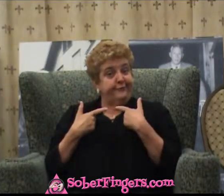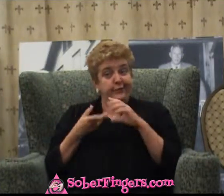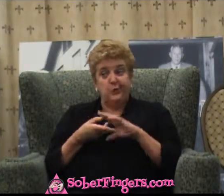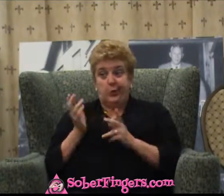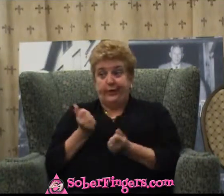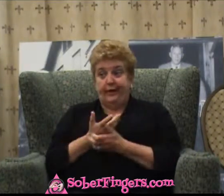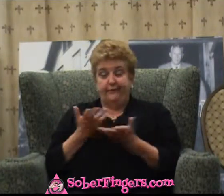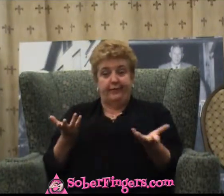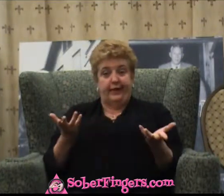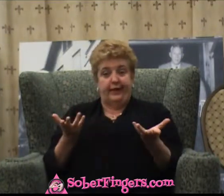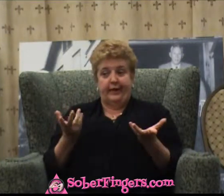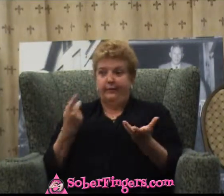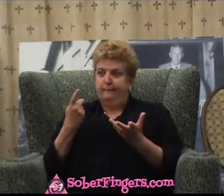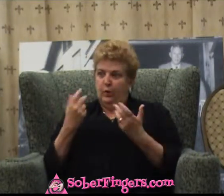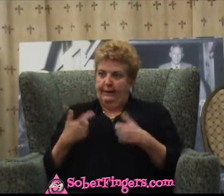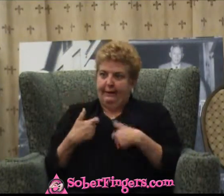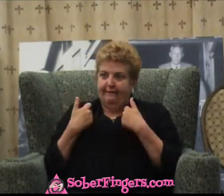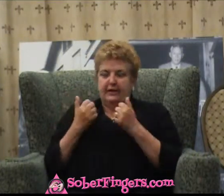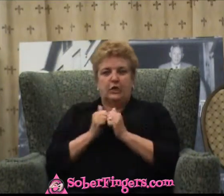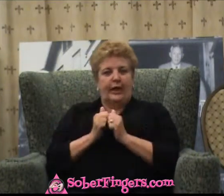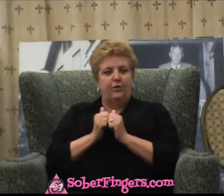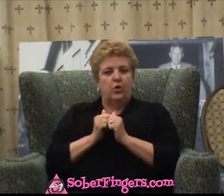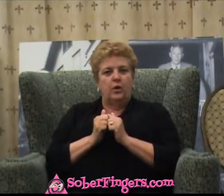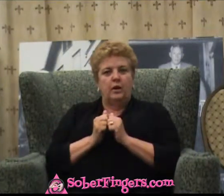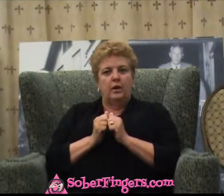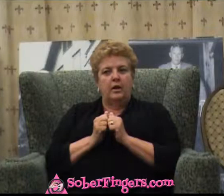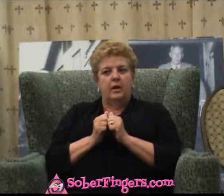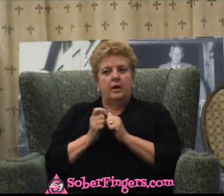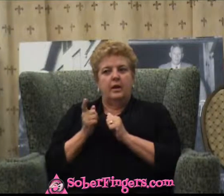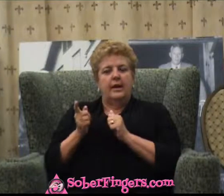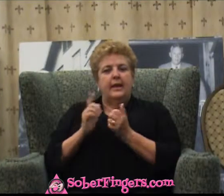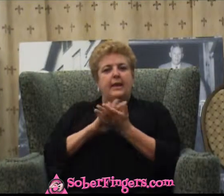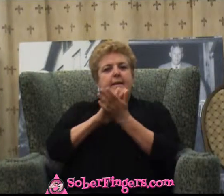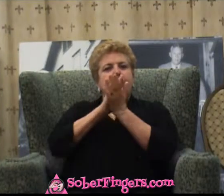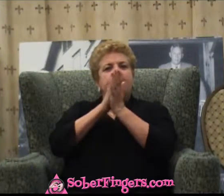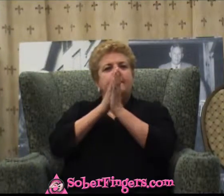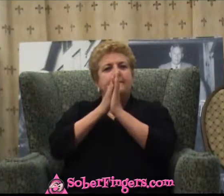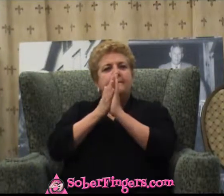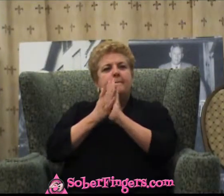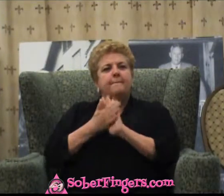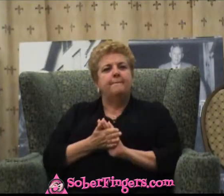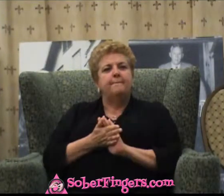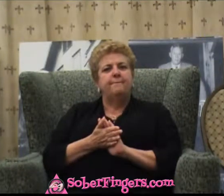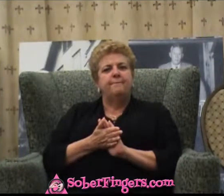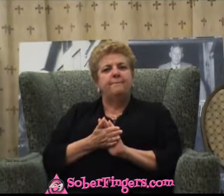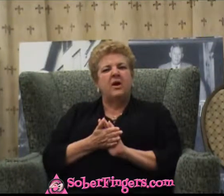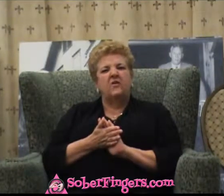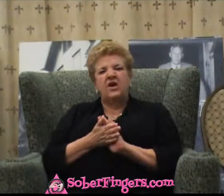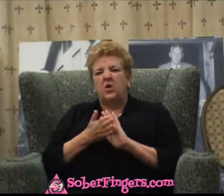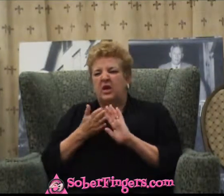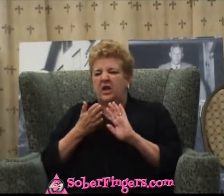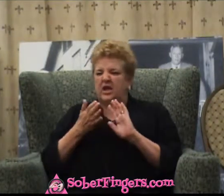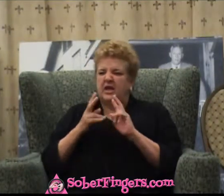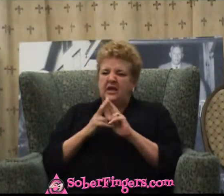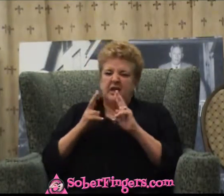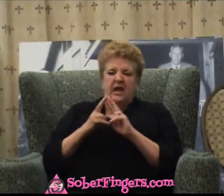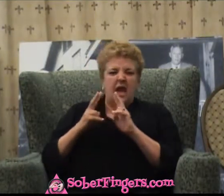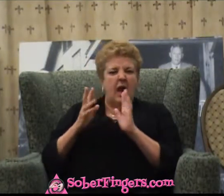and we were living together, he started to become very abusive. He started to become very psychologically abusive, very verbally abusive.